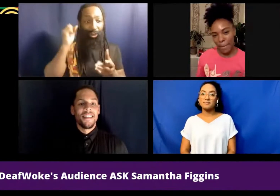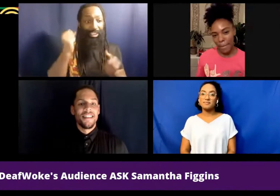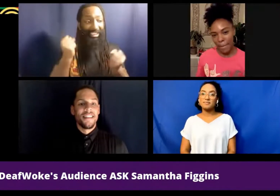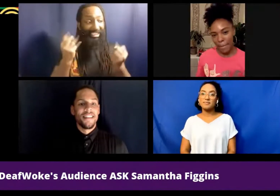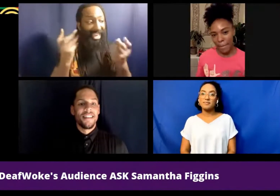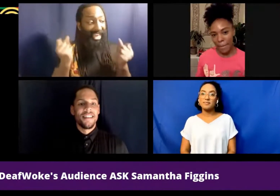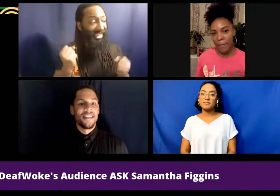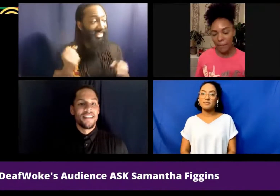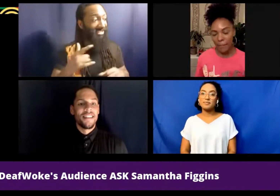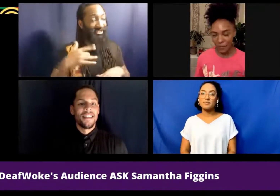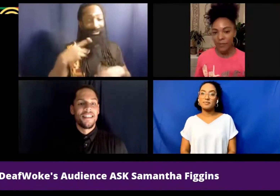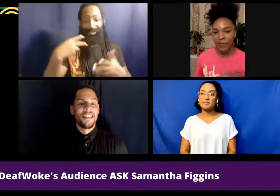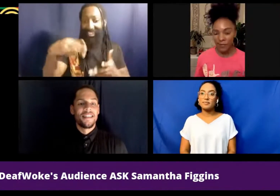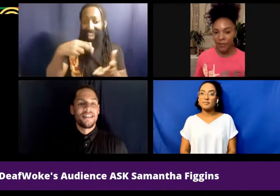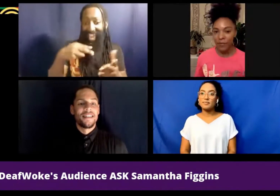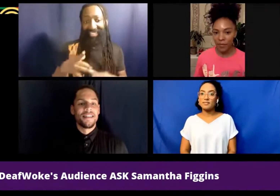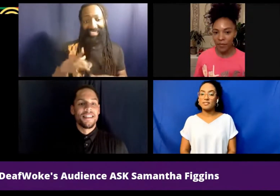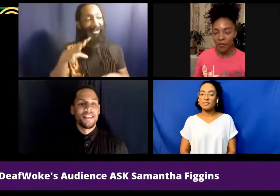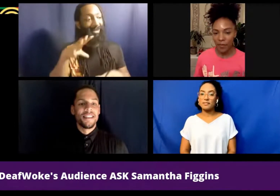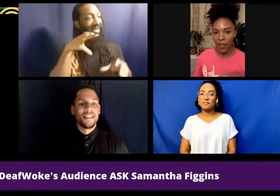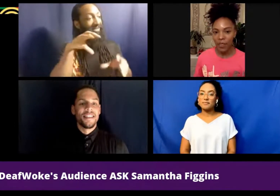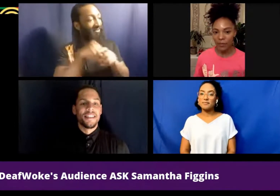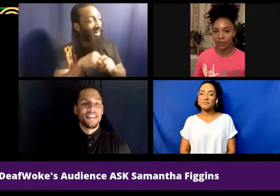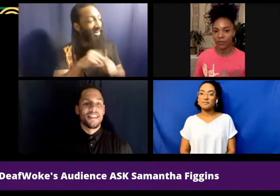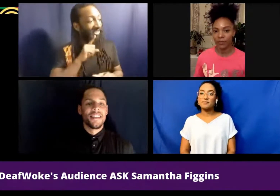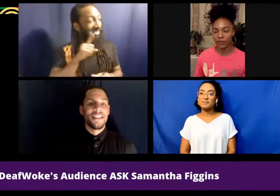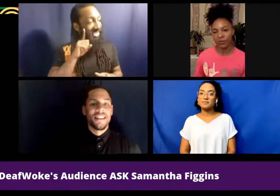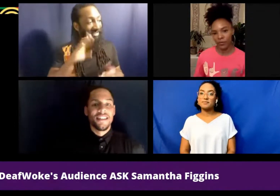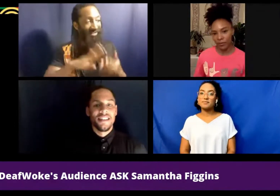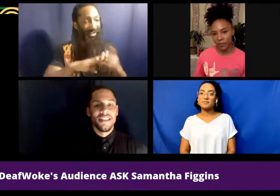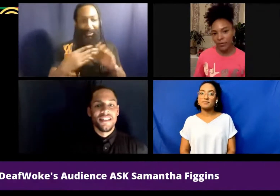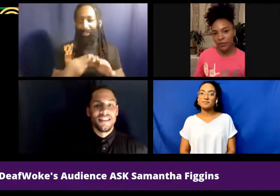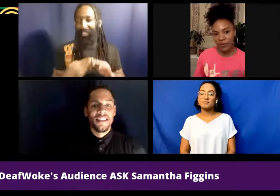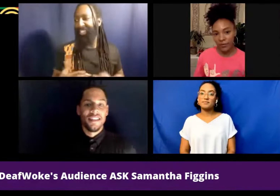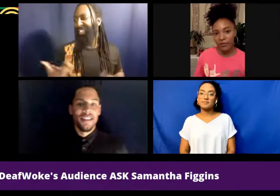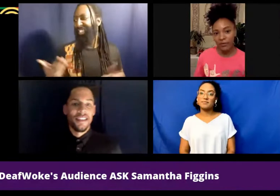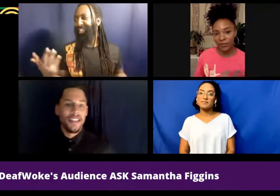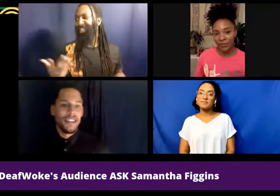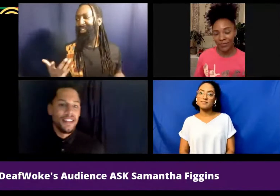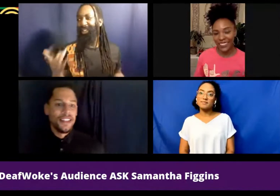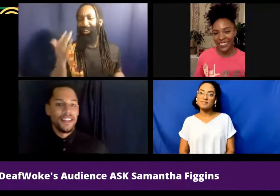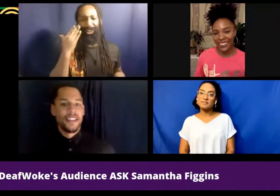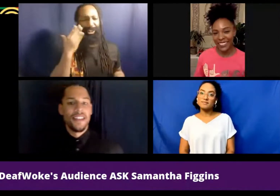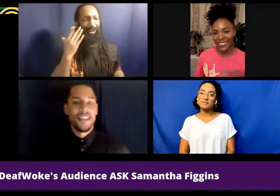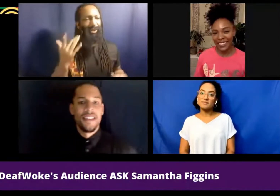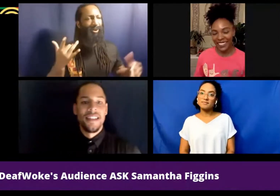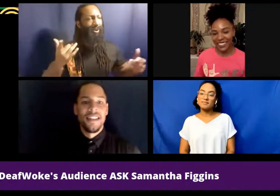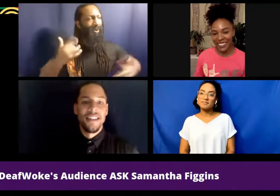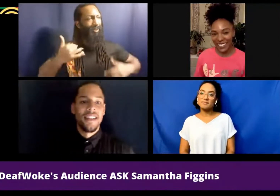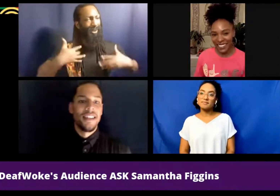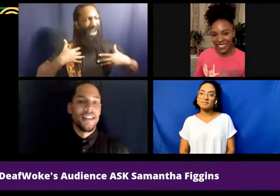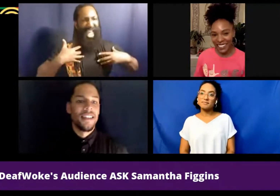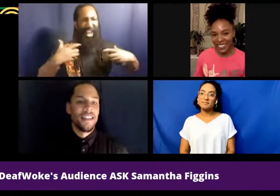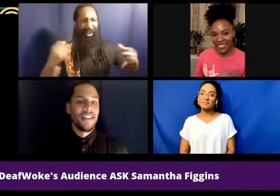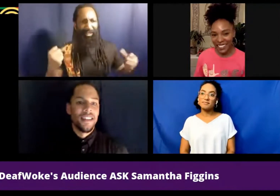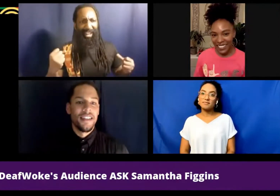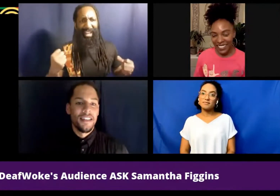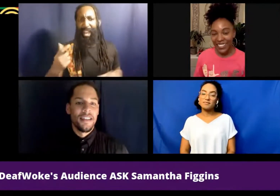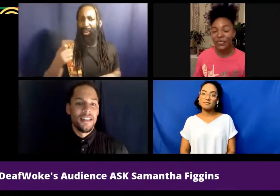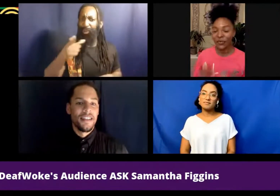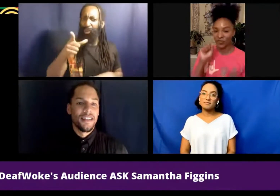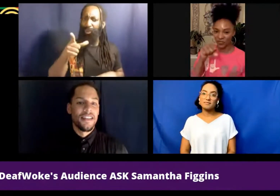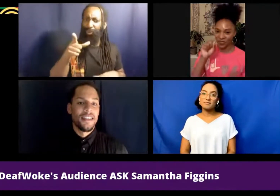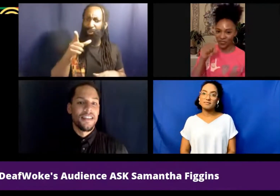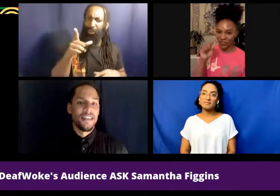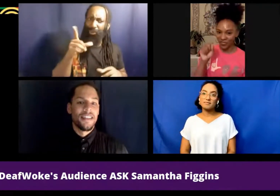You learn these things, you dance, you get involved with that community, you know, we're